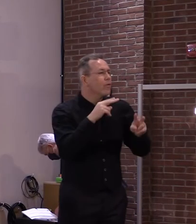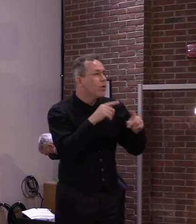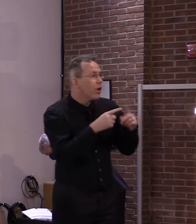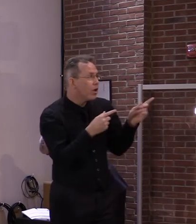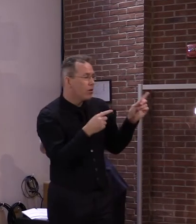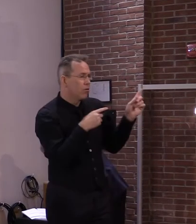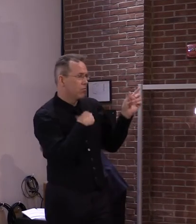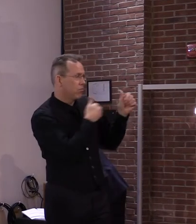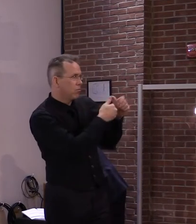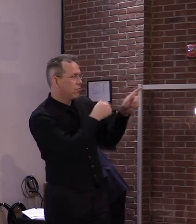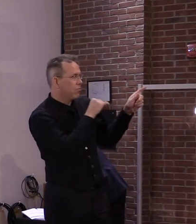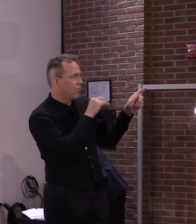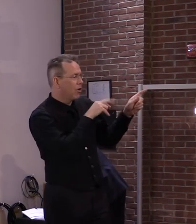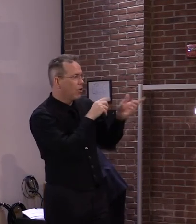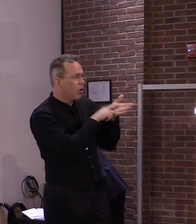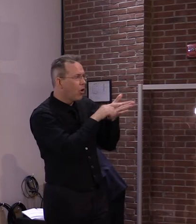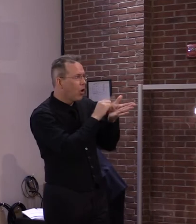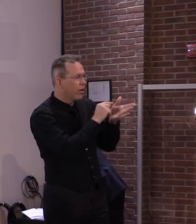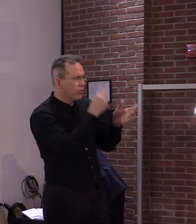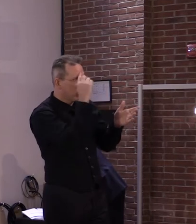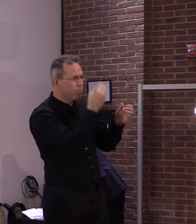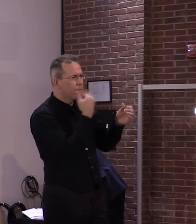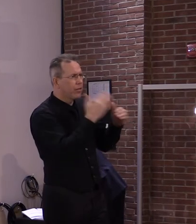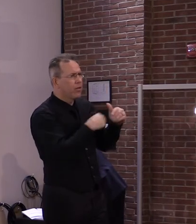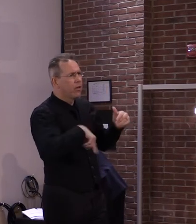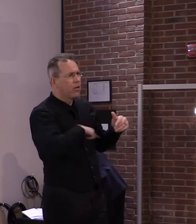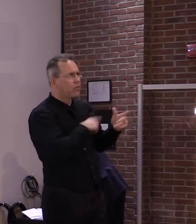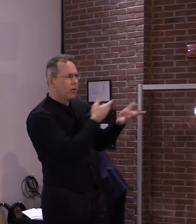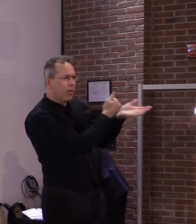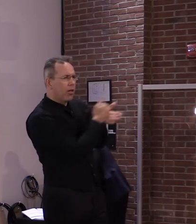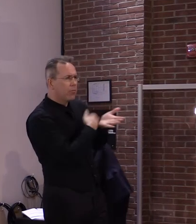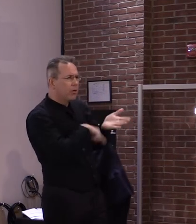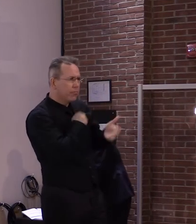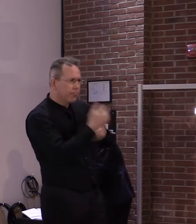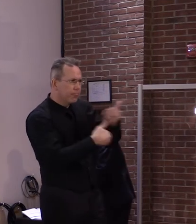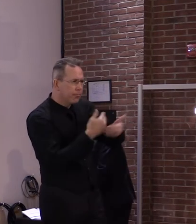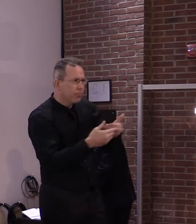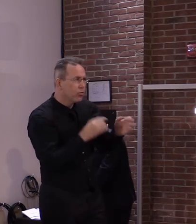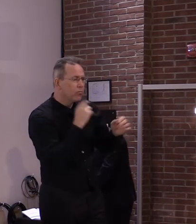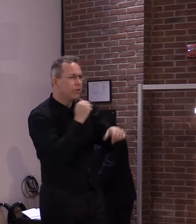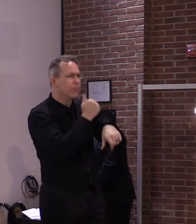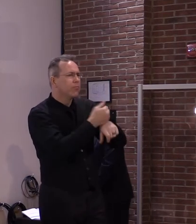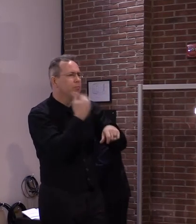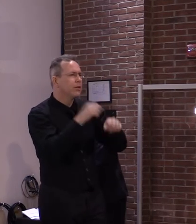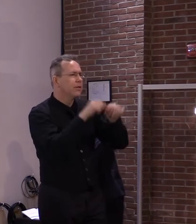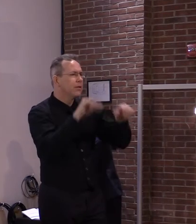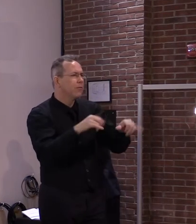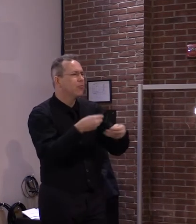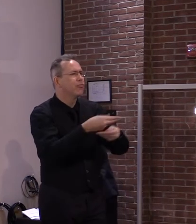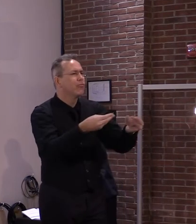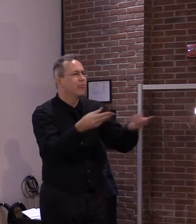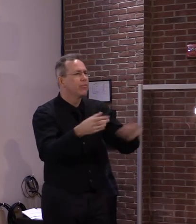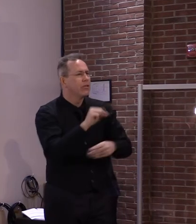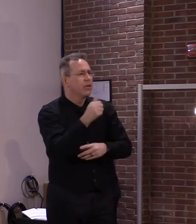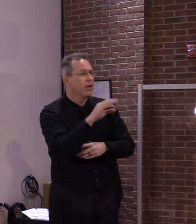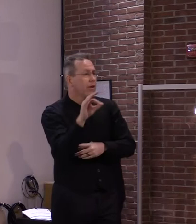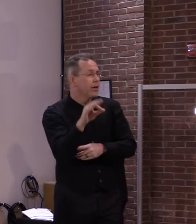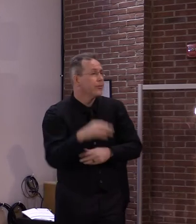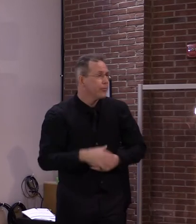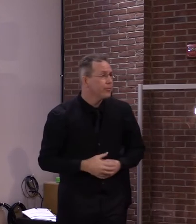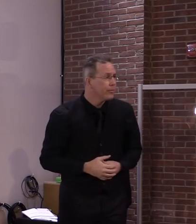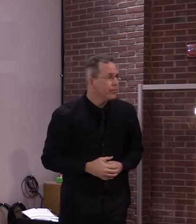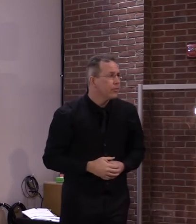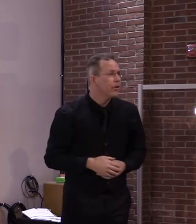from the auditor and and to try and go into this with with open eyes and and see what we can do